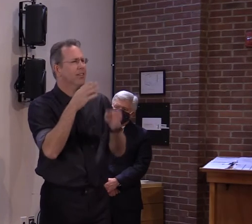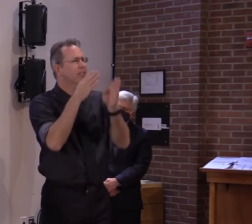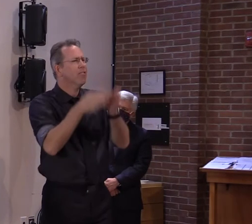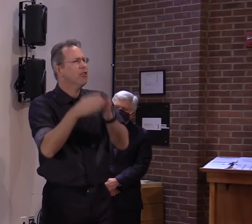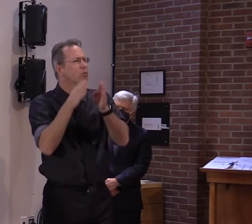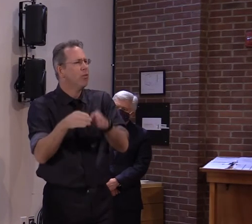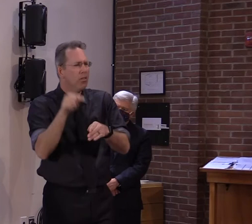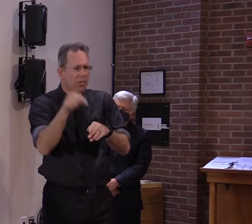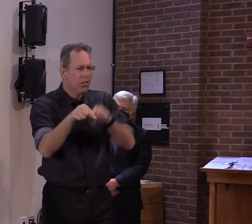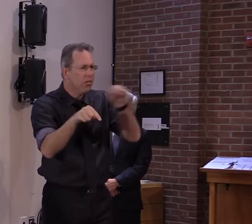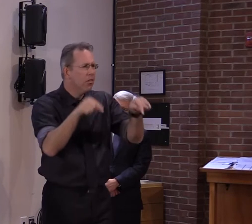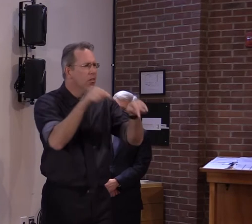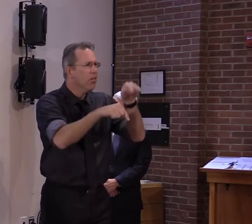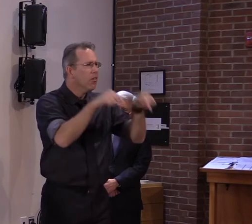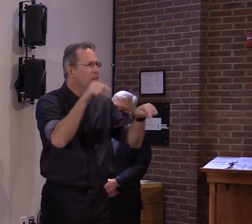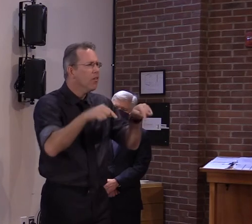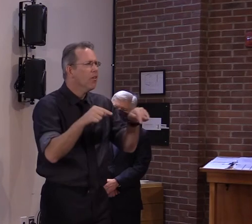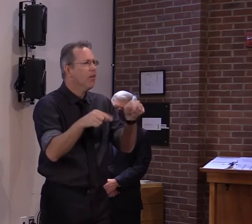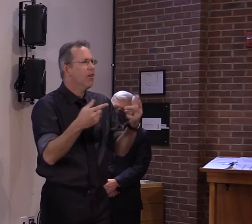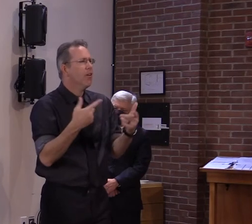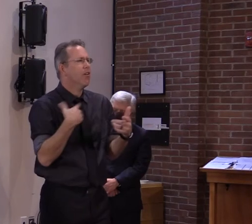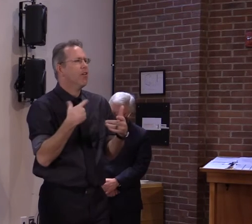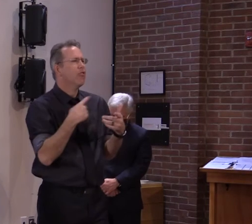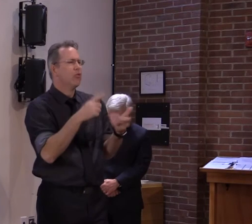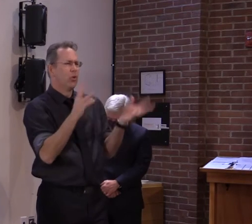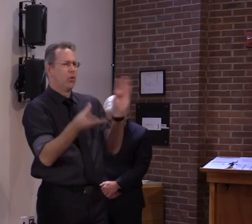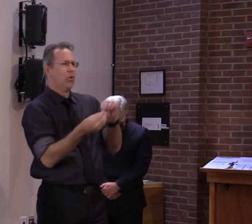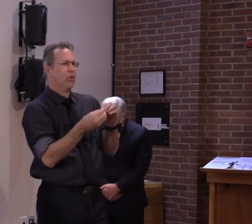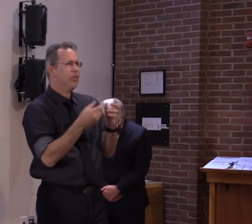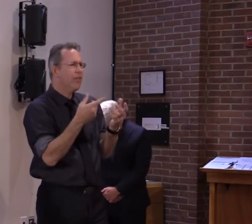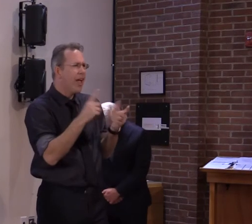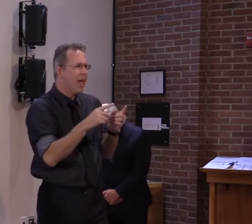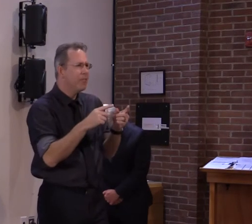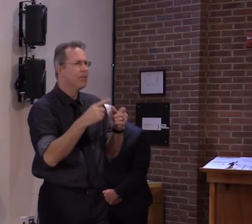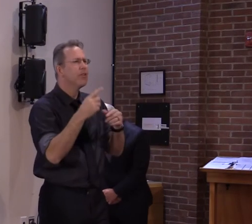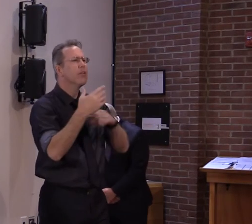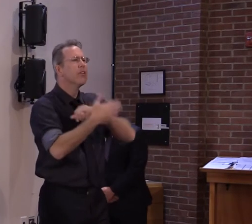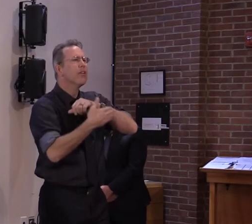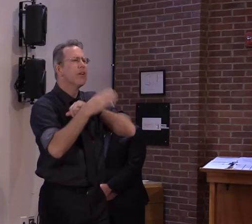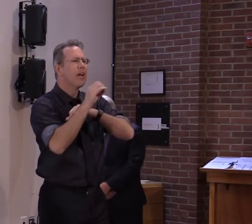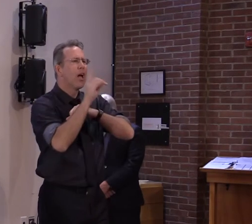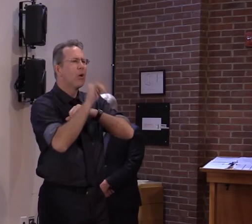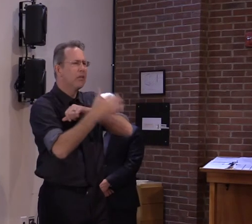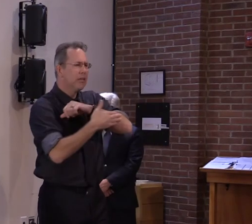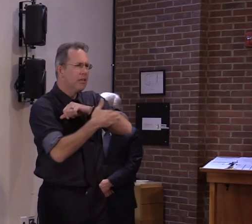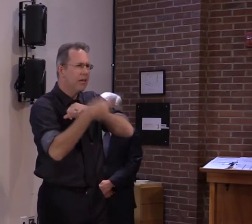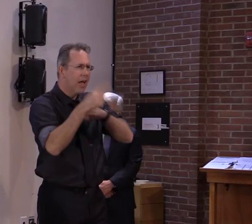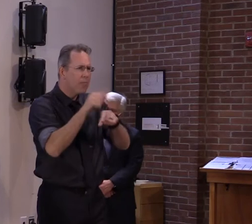Chittenden County more than anything. The UVM Health Center